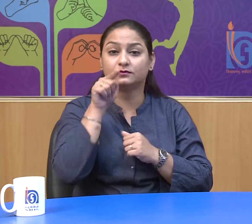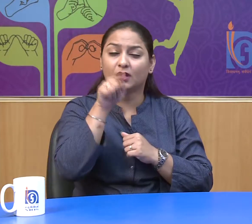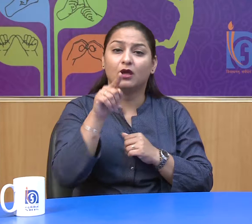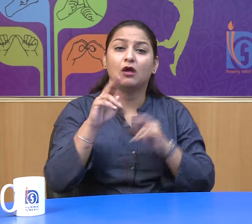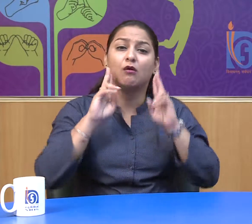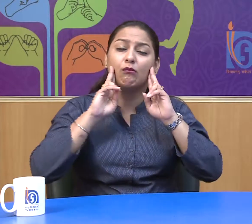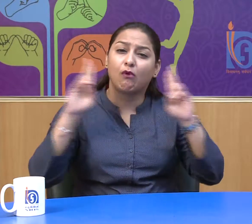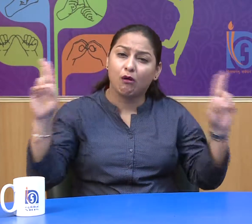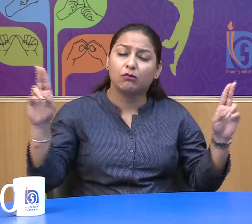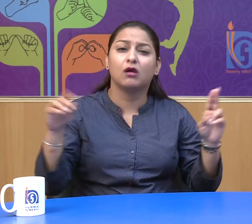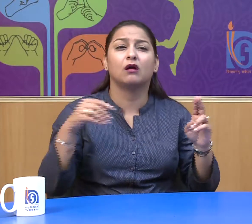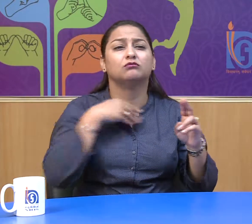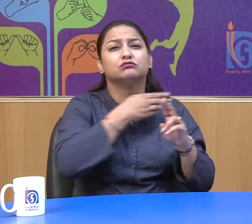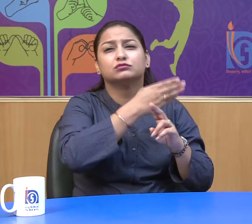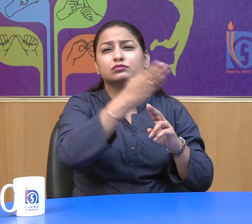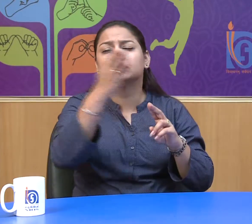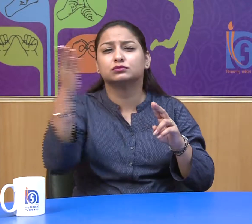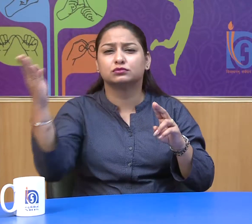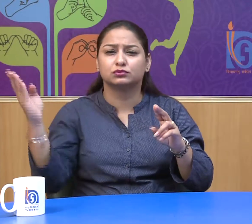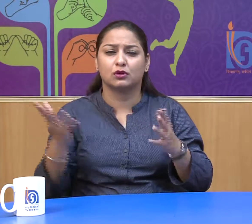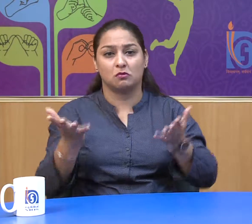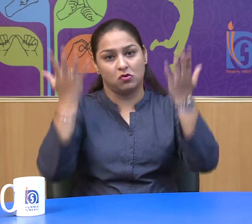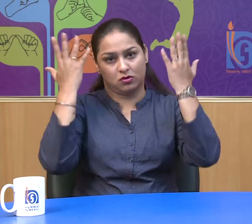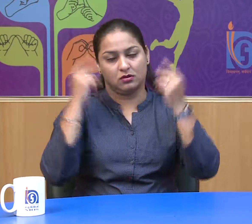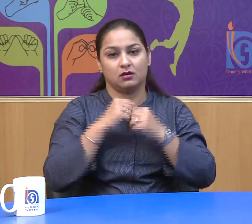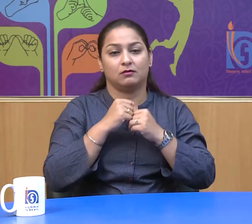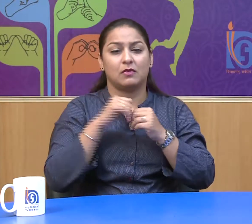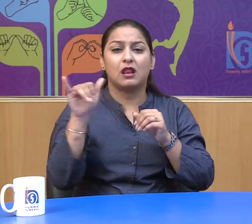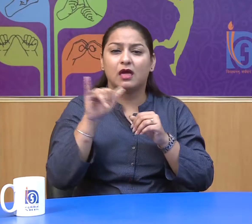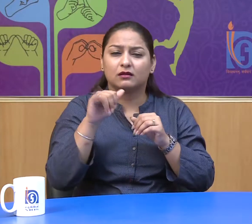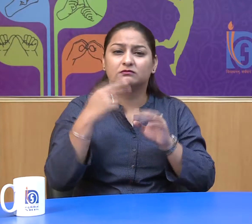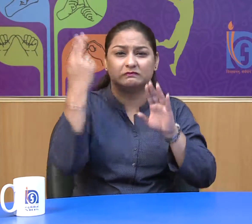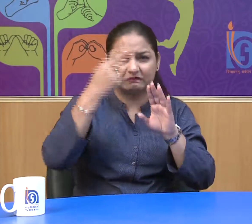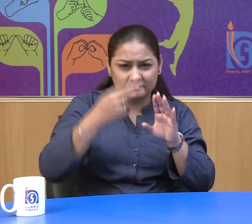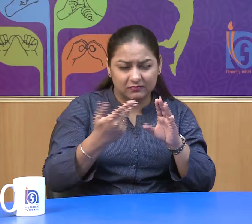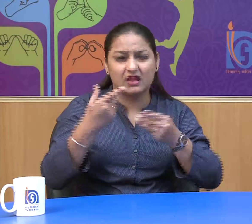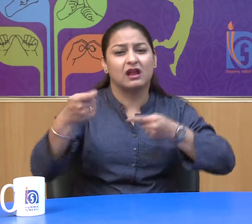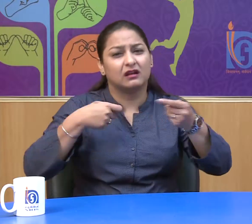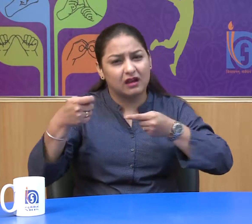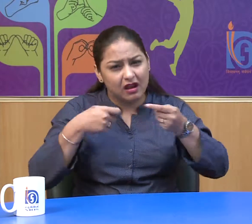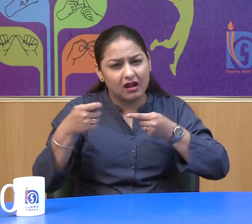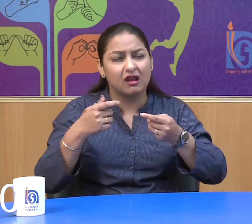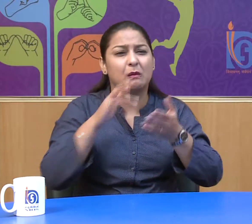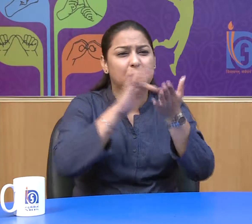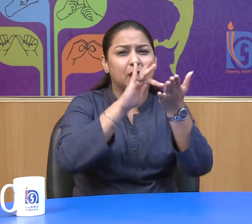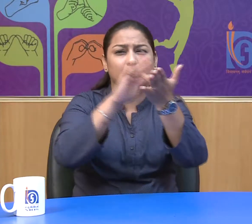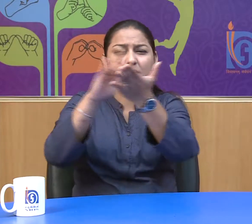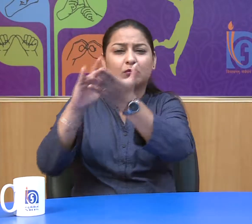popular among the artisans, craftsmen, and traders in the town. The people in